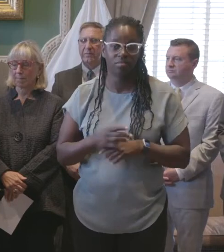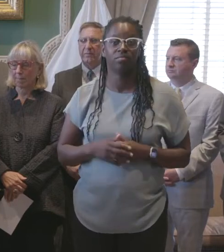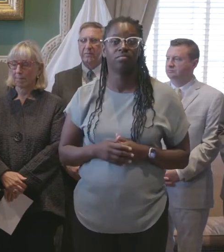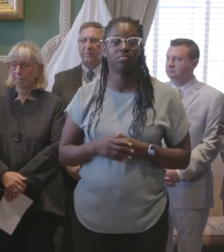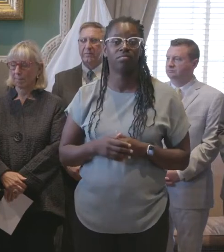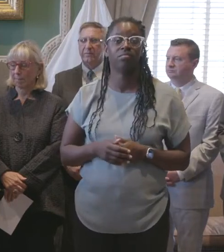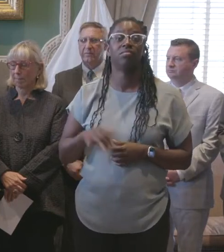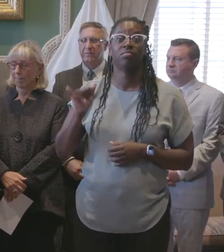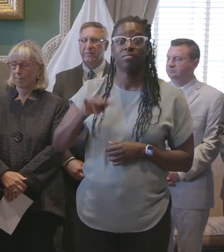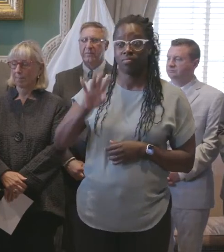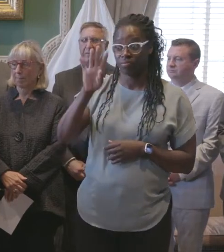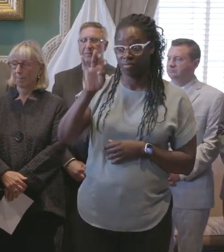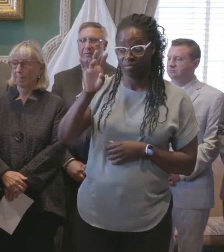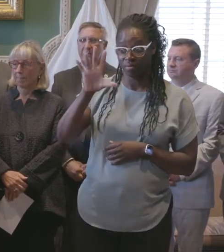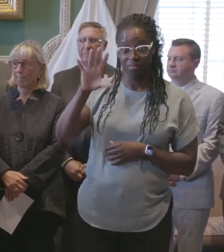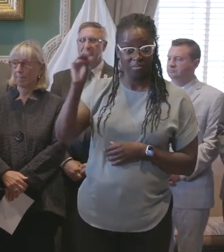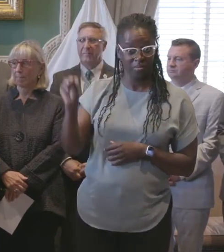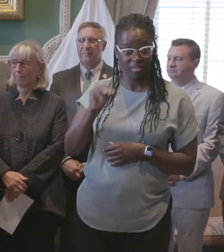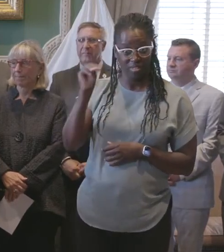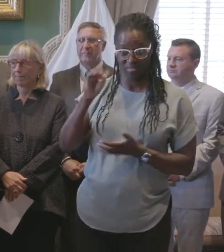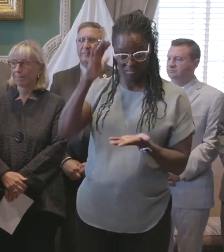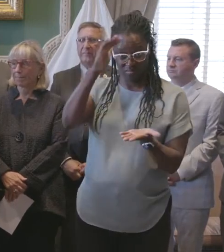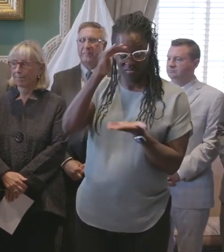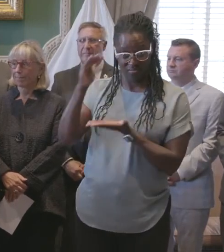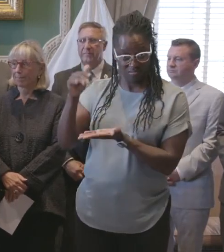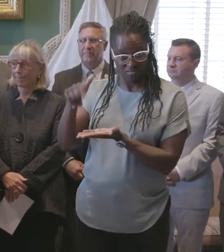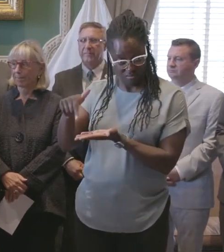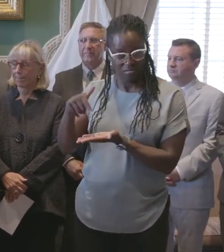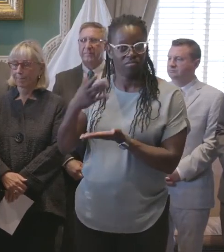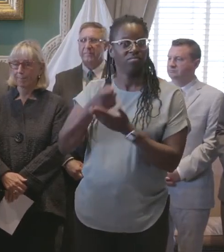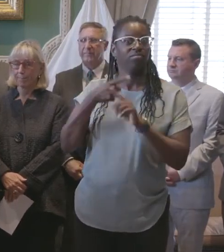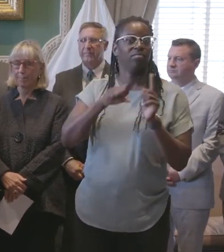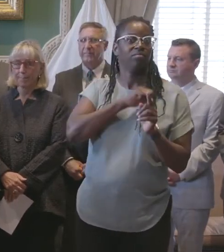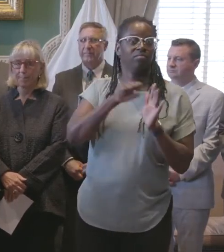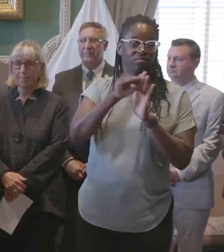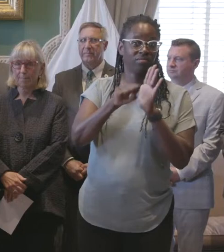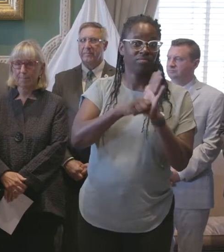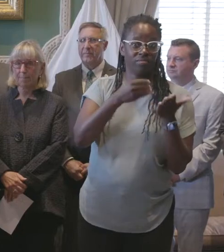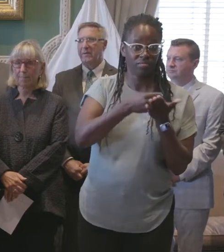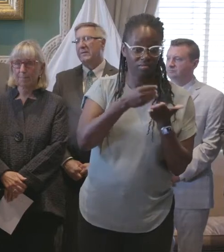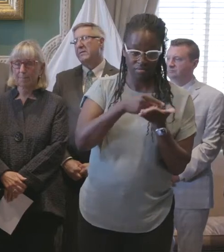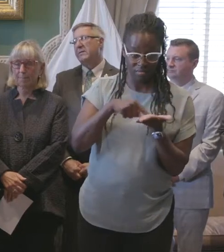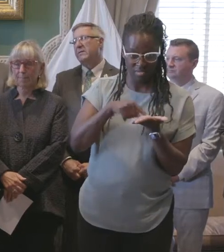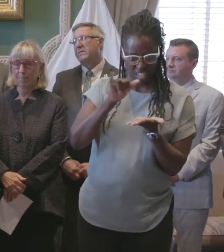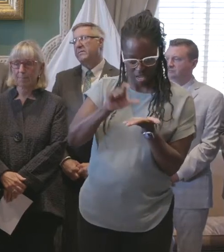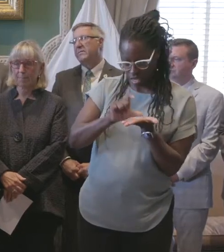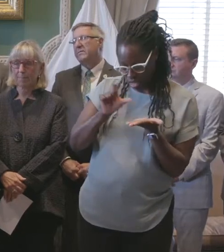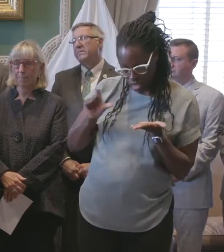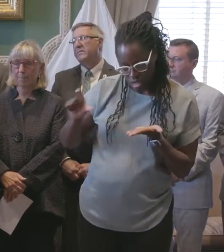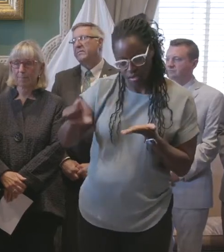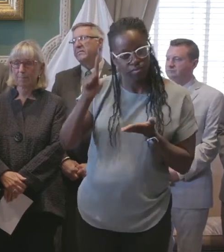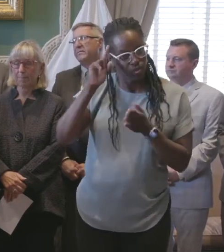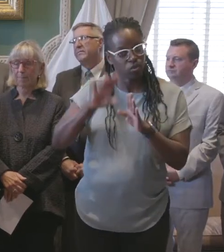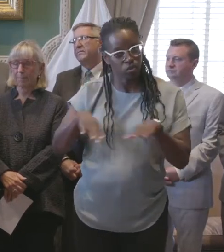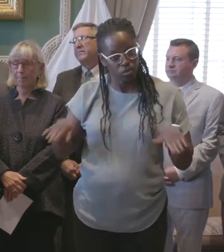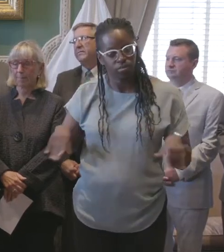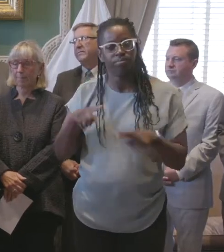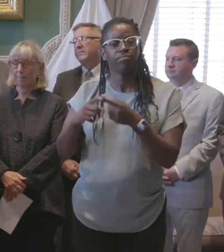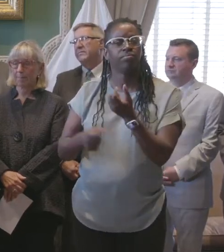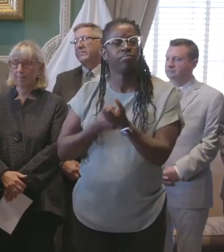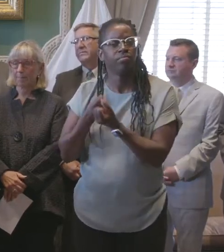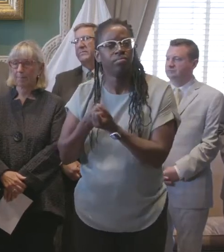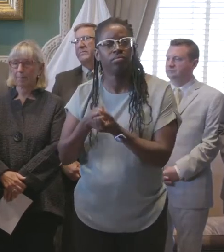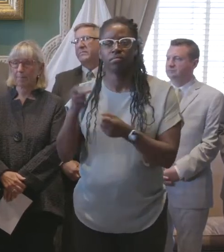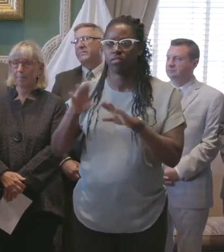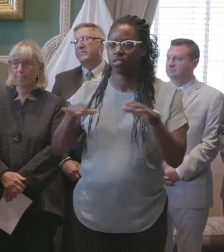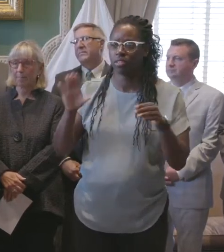$475 million of state dollars that we are now putting that investment on a permanent course. That